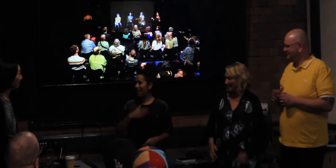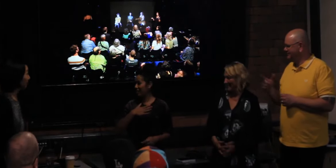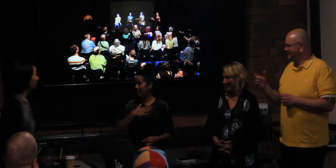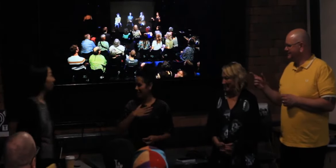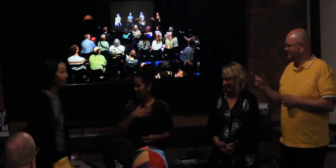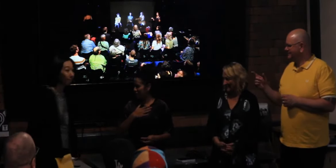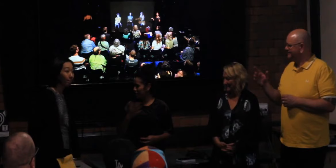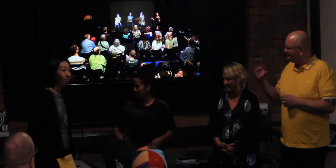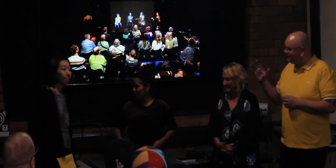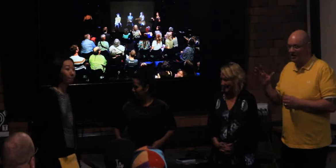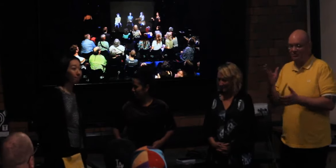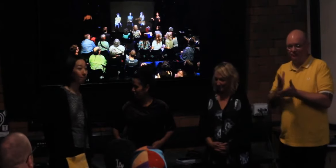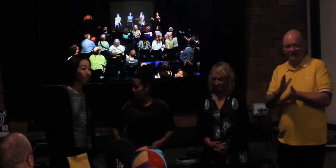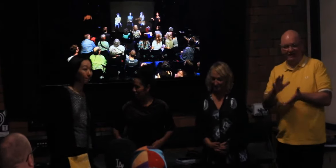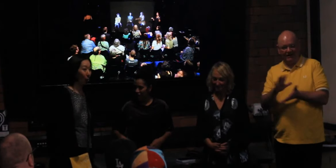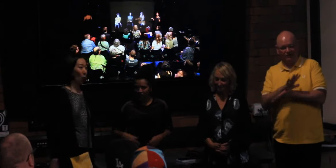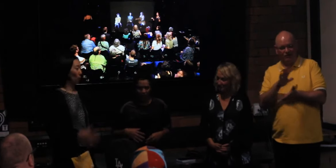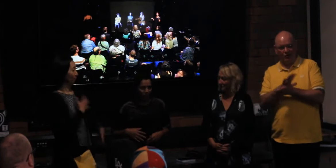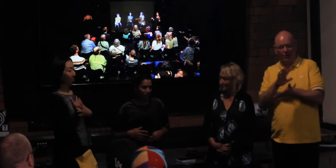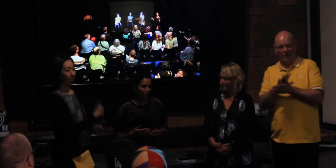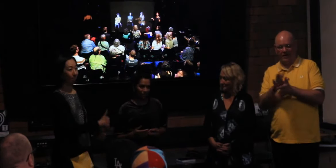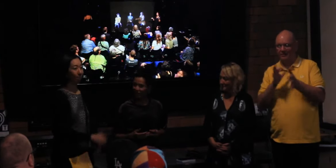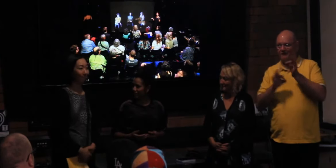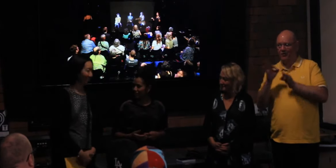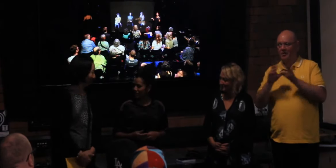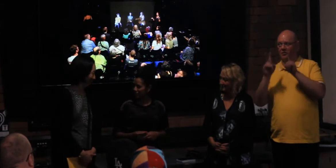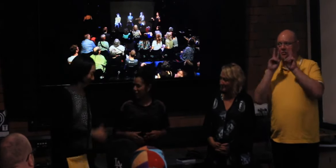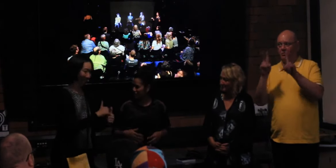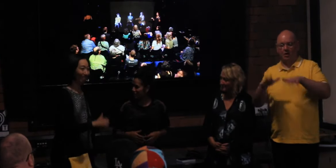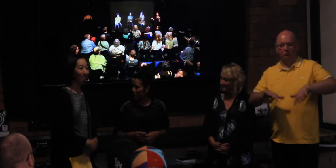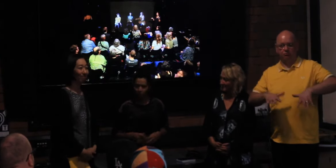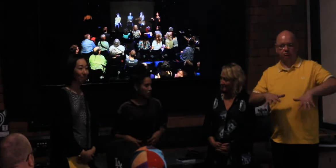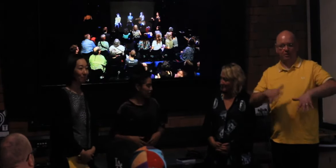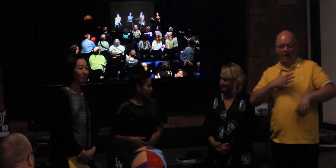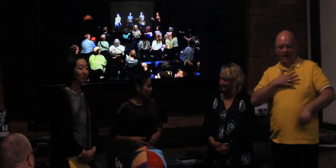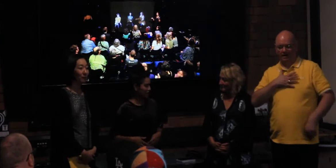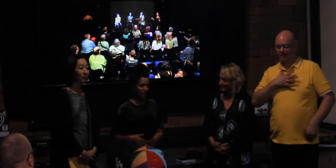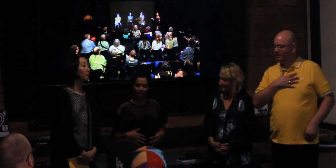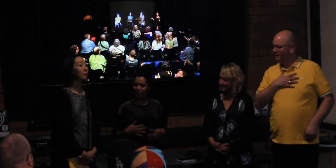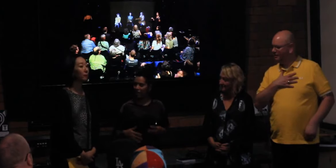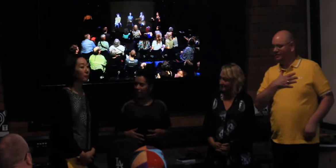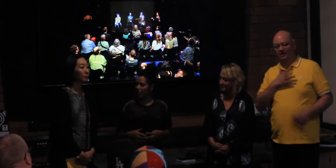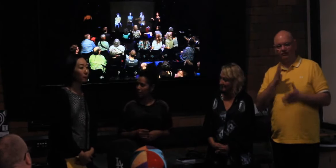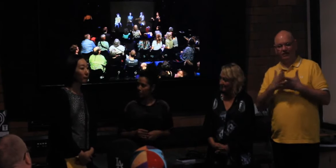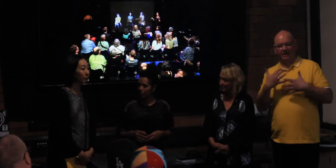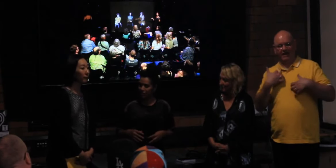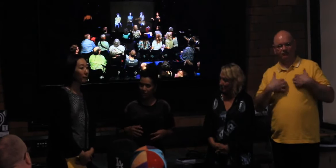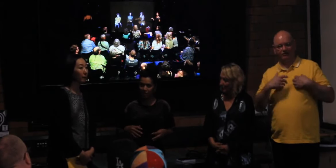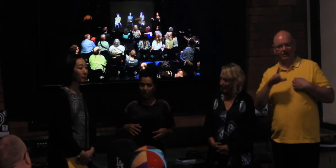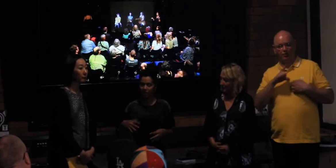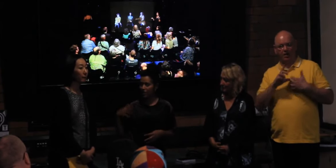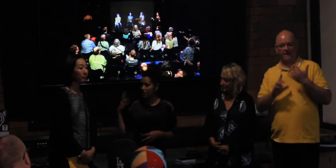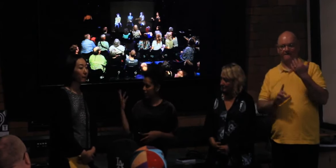Yeah, I really enjoyed that. Thank you. Thank you. Yeah. Thank you. It was really interesting. I've never